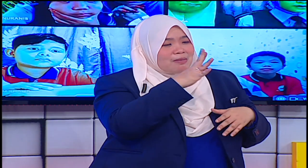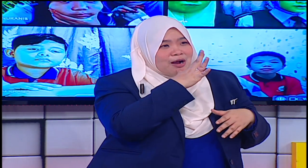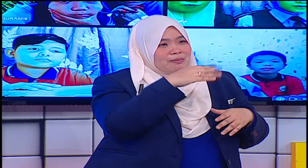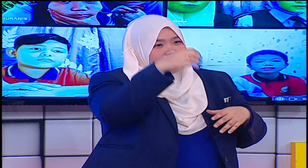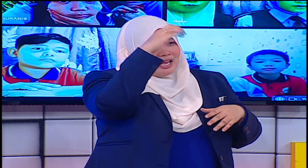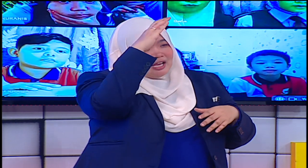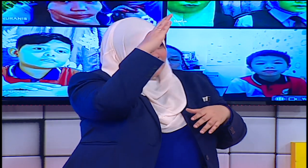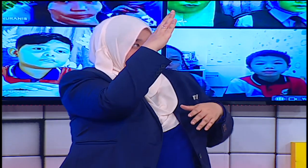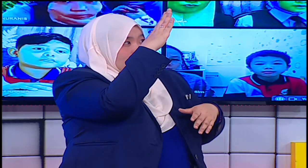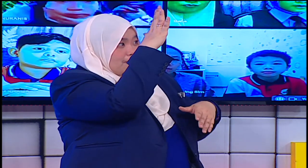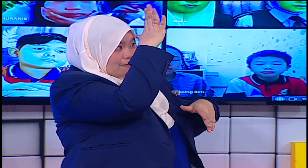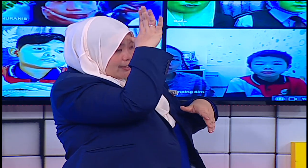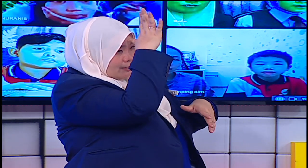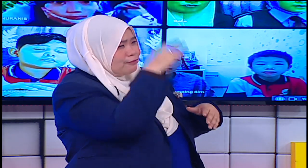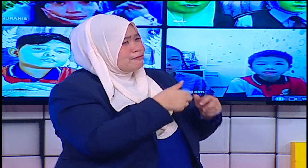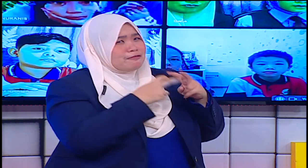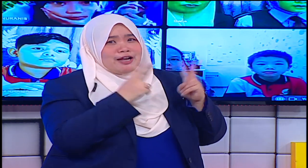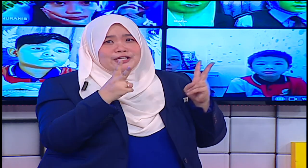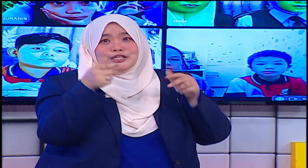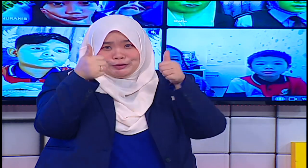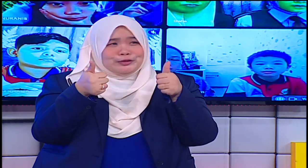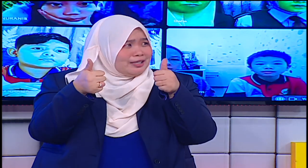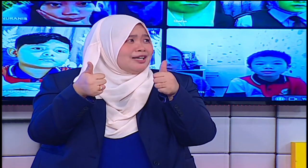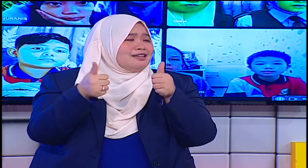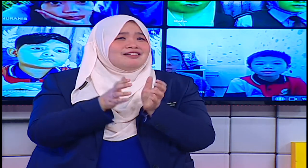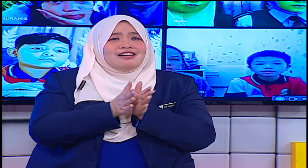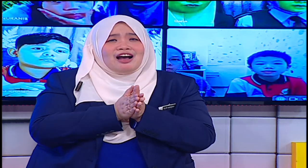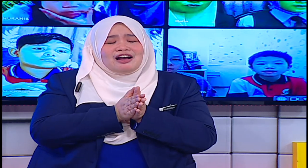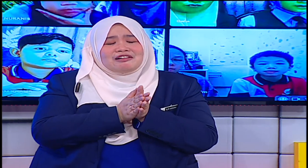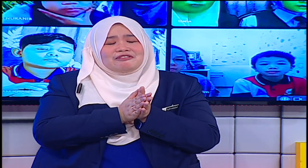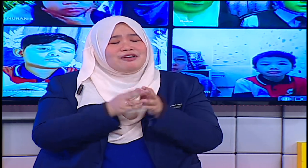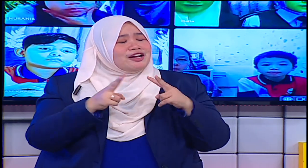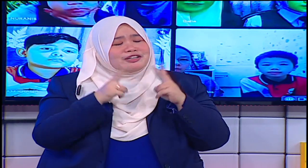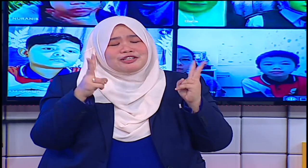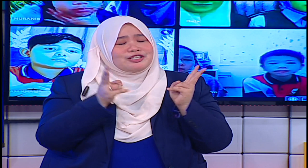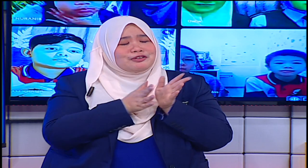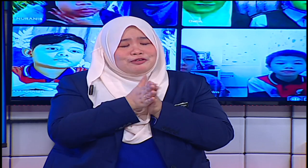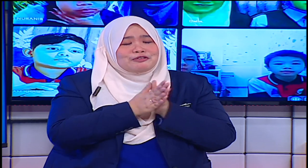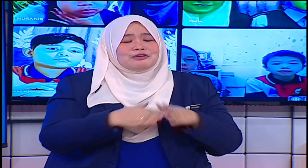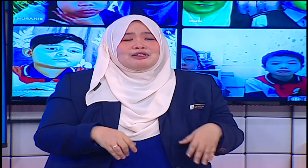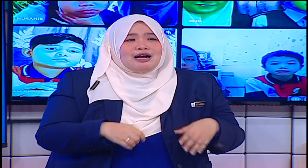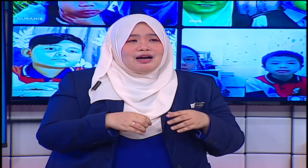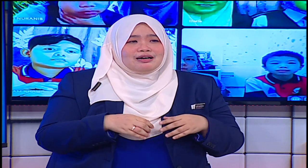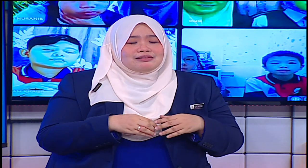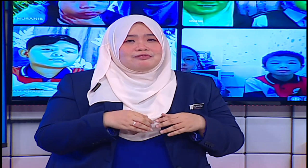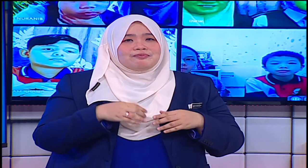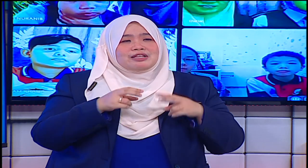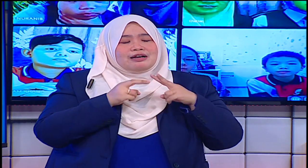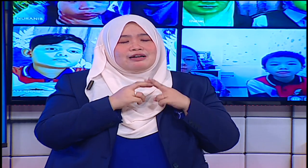Her mom and father very good lah. Very good.